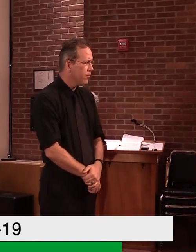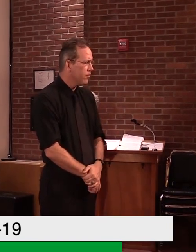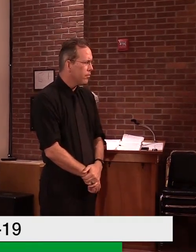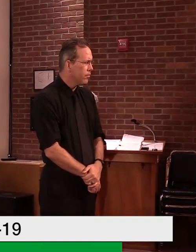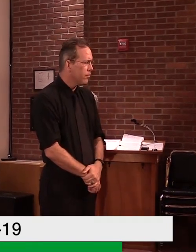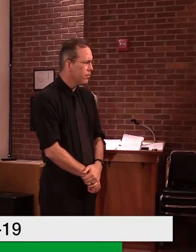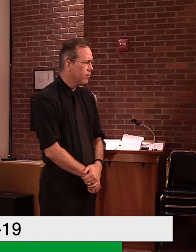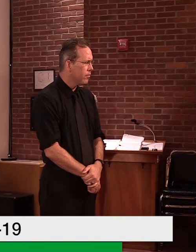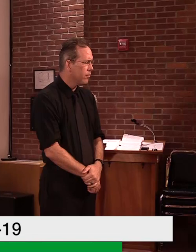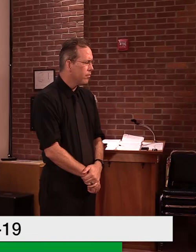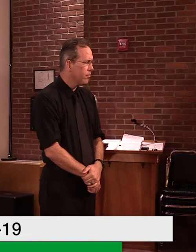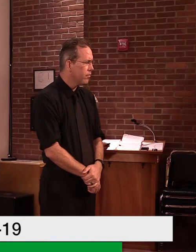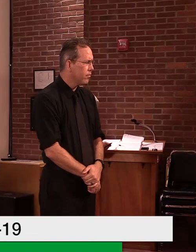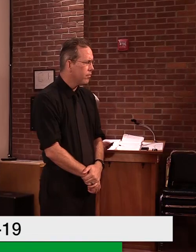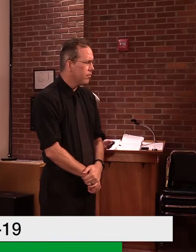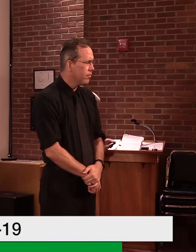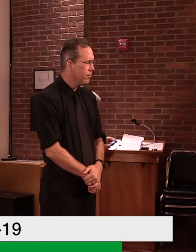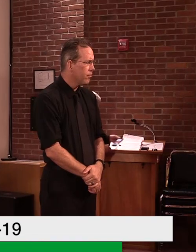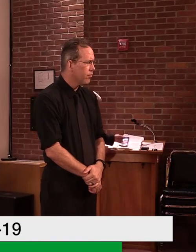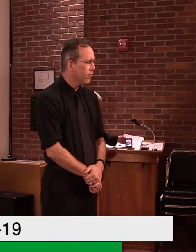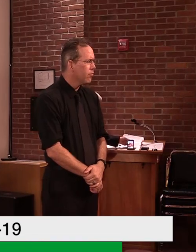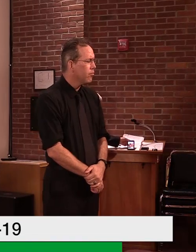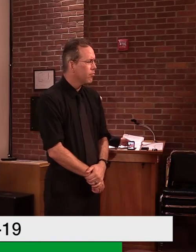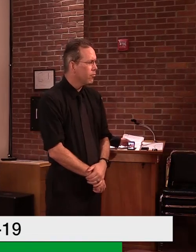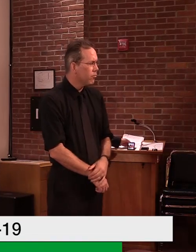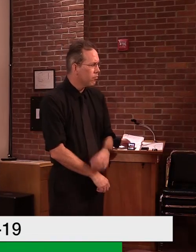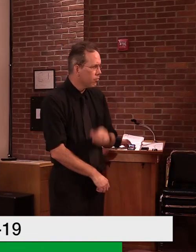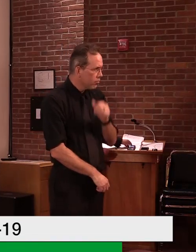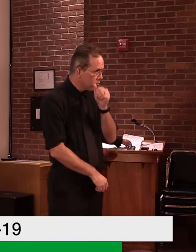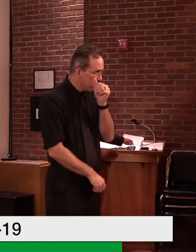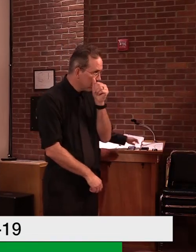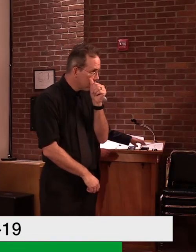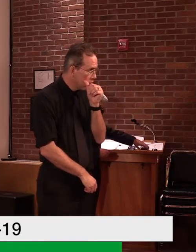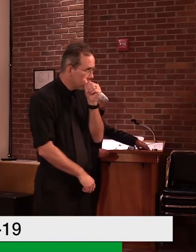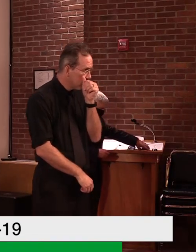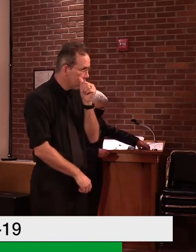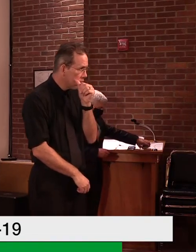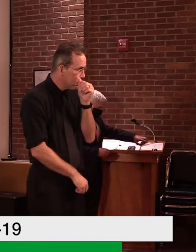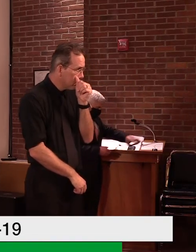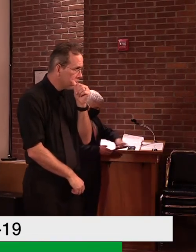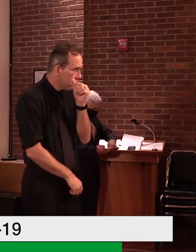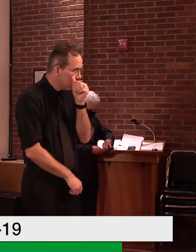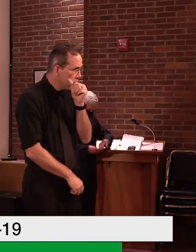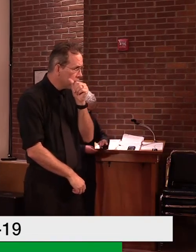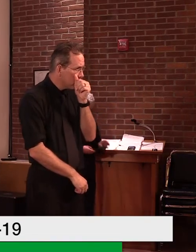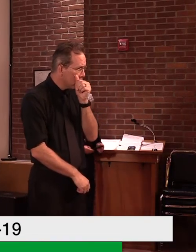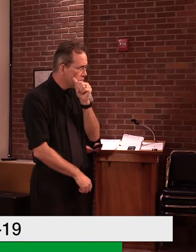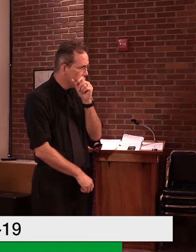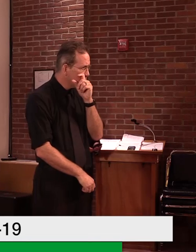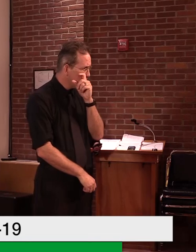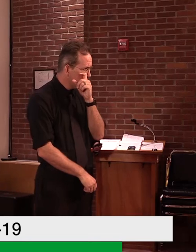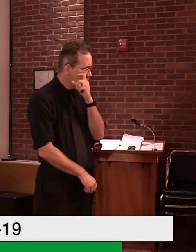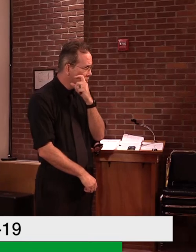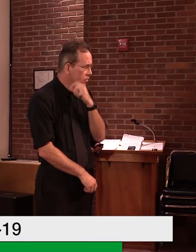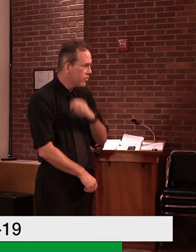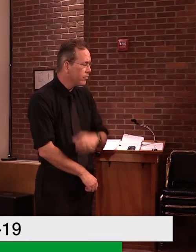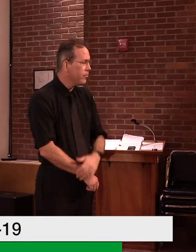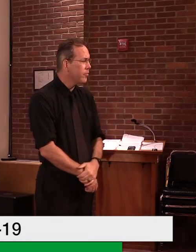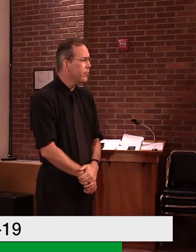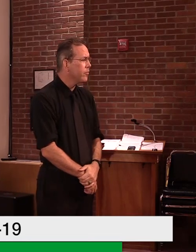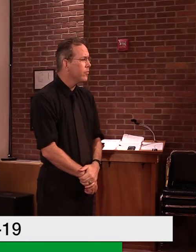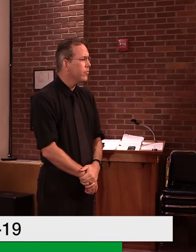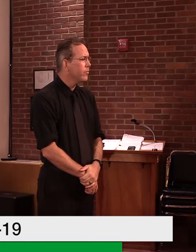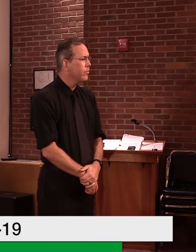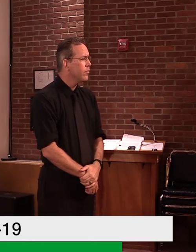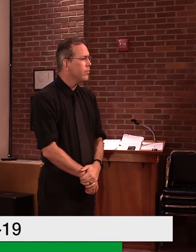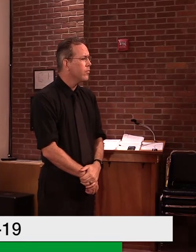or if there's an area where that investigation is focusing. Also interested if you discovered any commonalities between